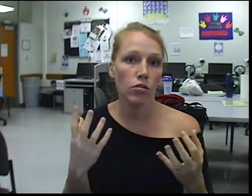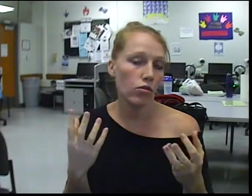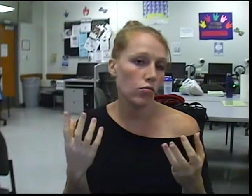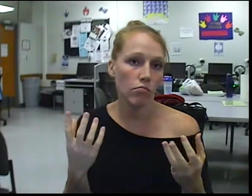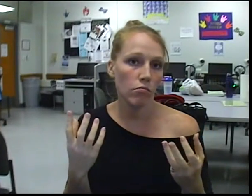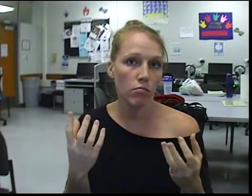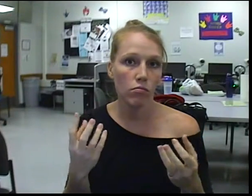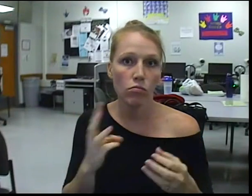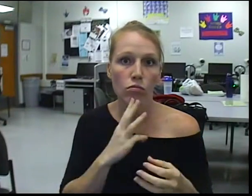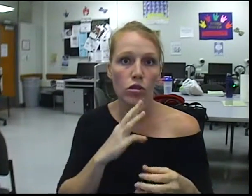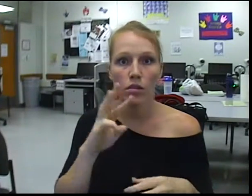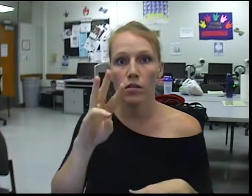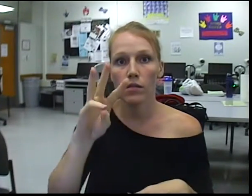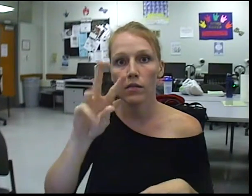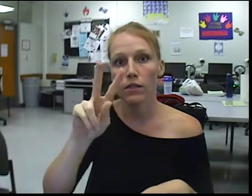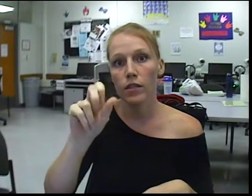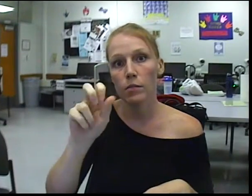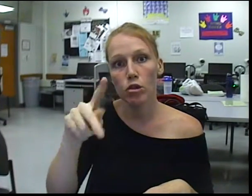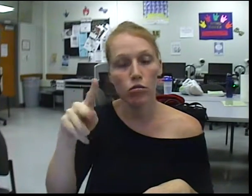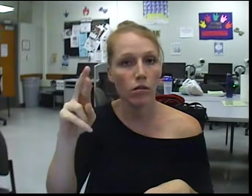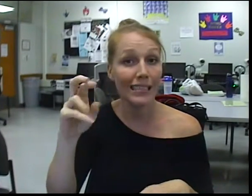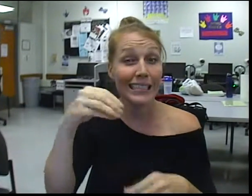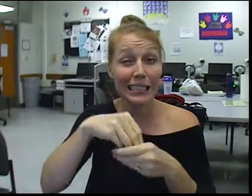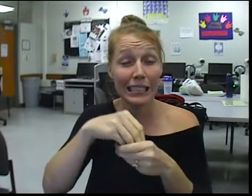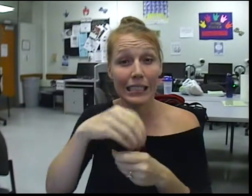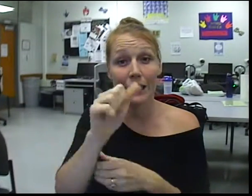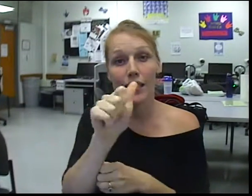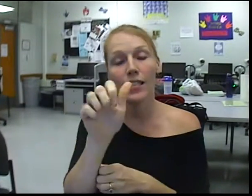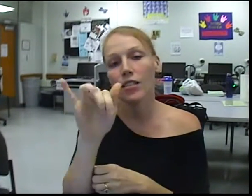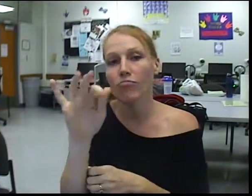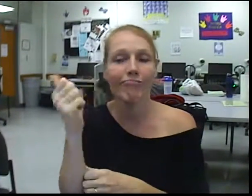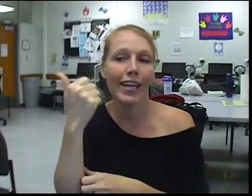place. So that's a measure of how much moisture is in the